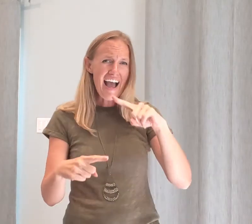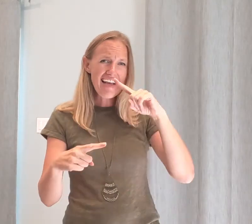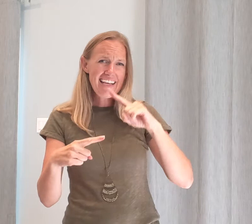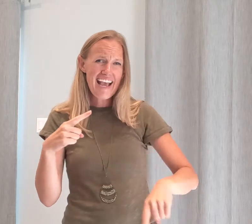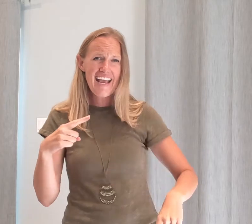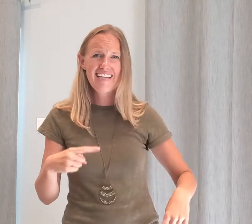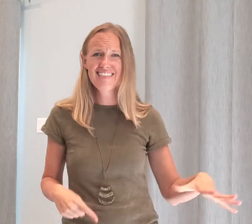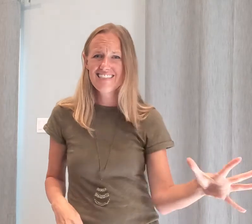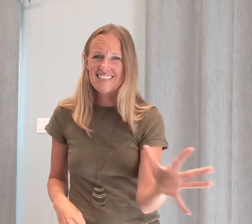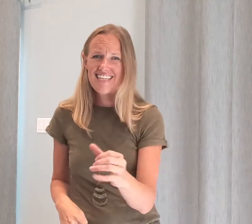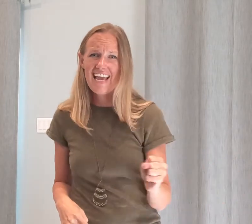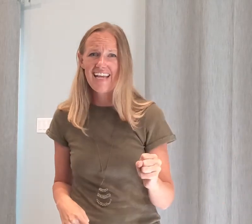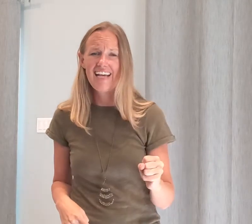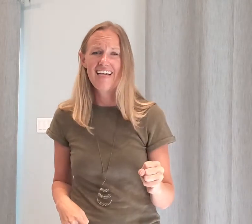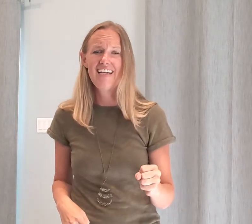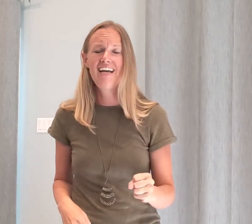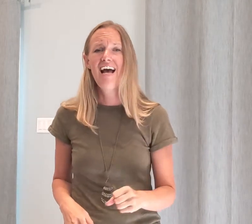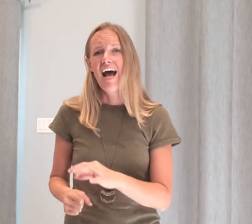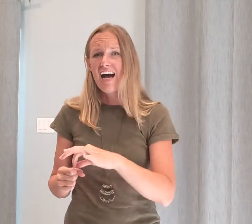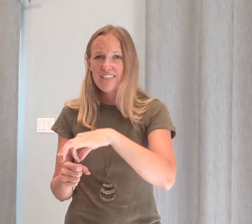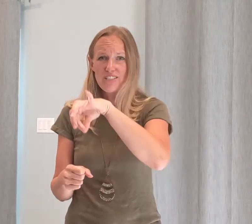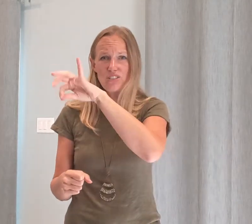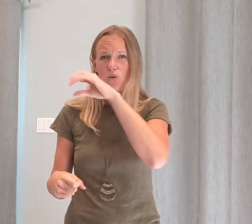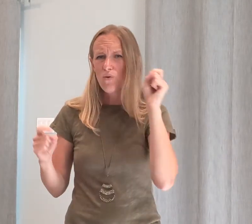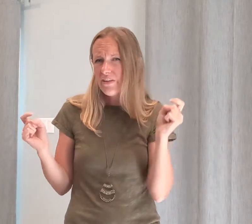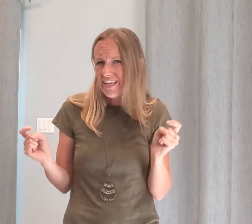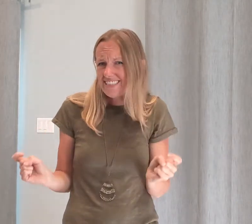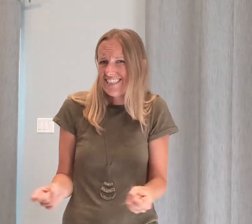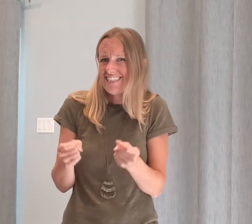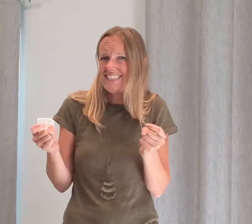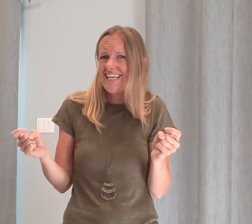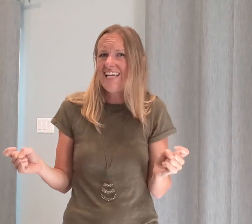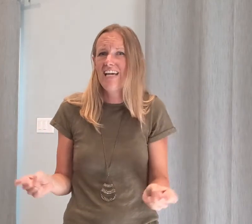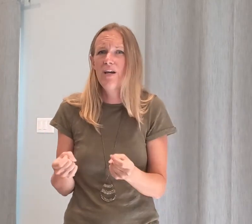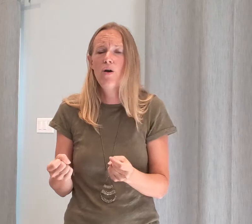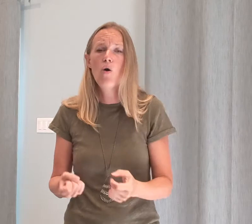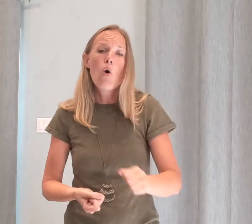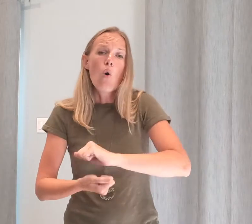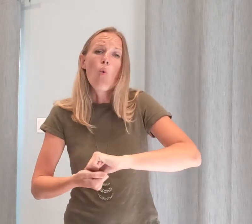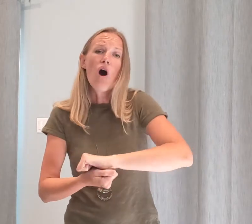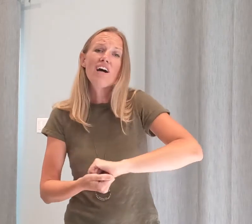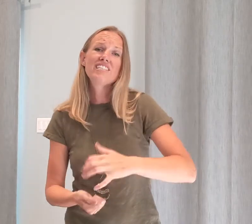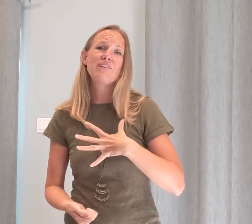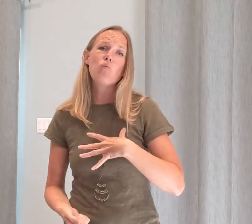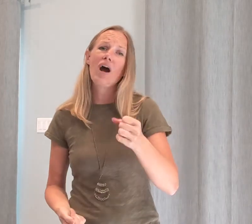I can't take a soul that's sin sick, wash it